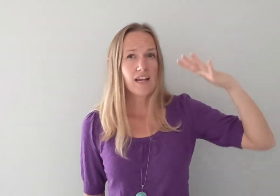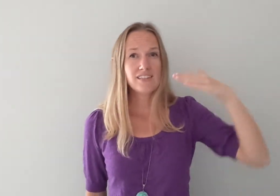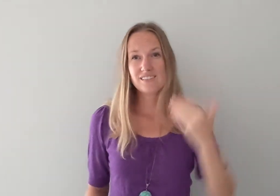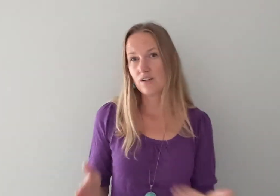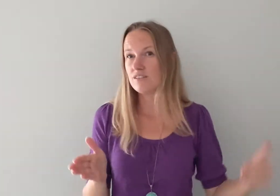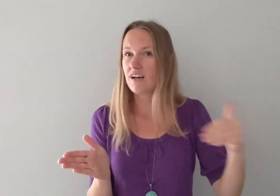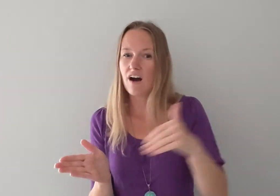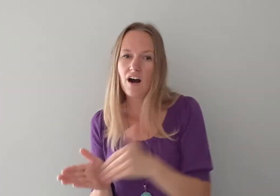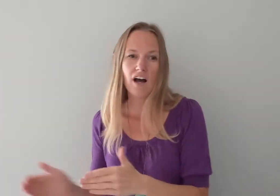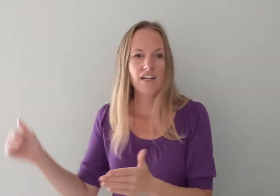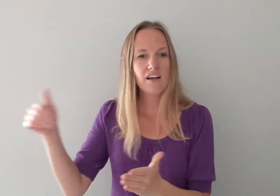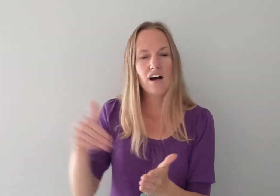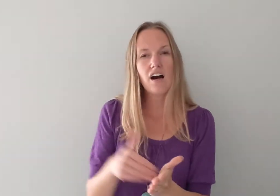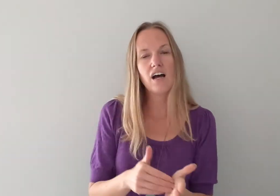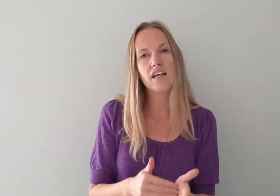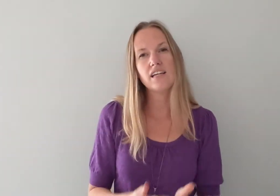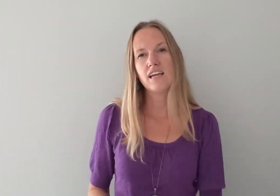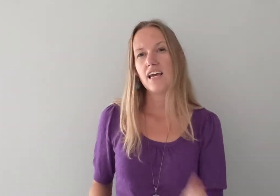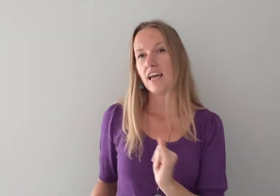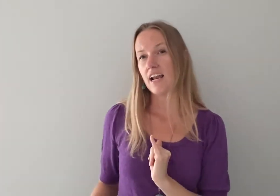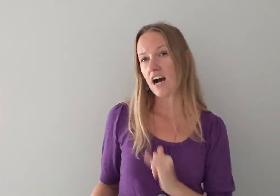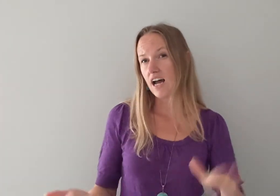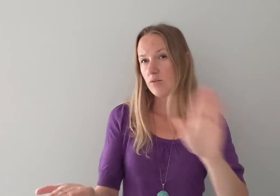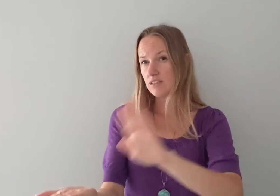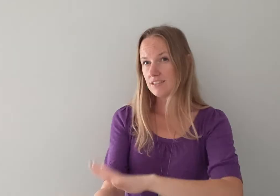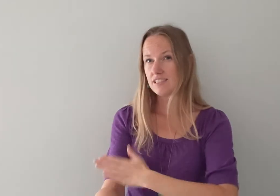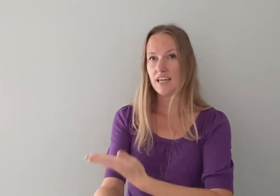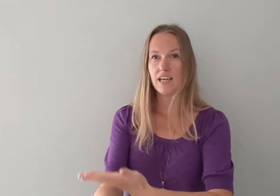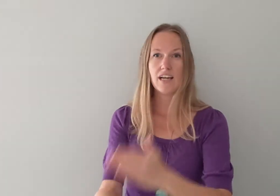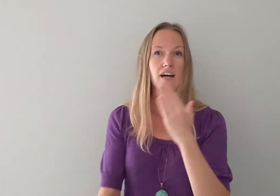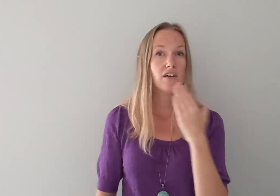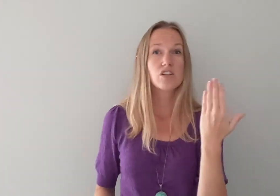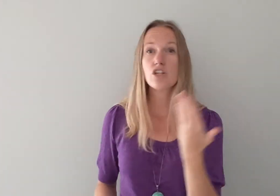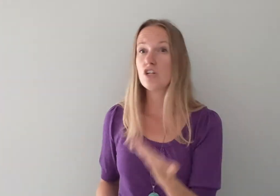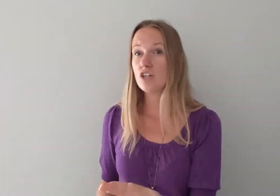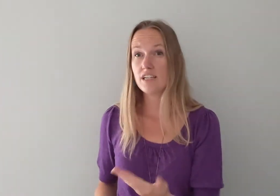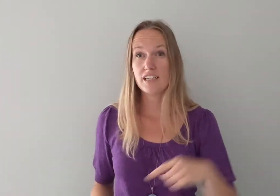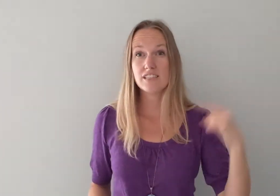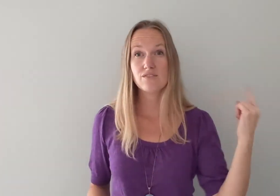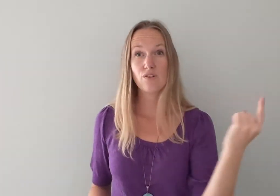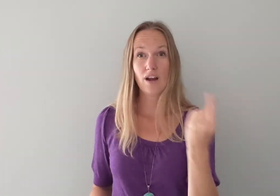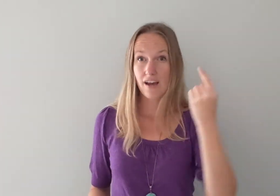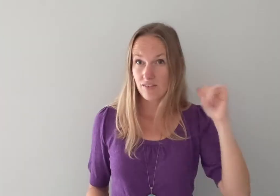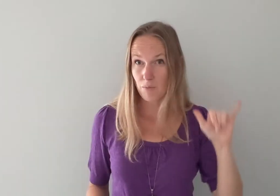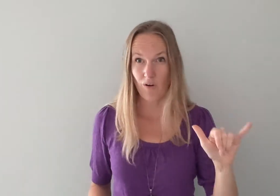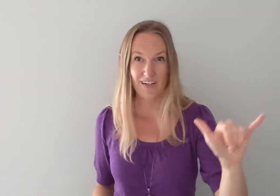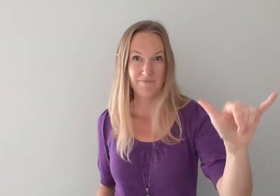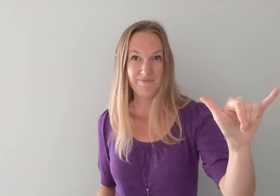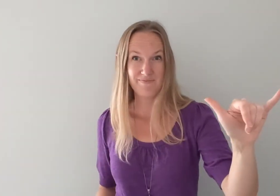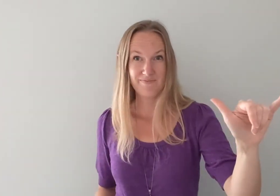grace goes on, and I will sing of your goodness forevermore.